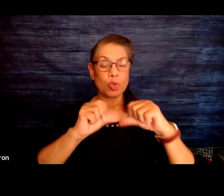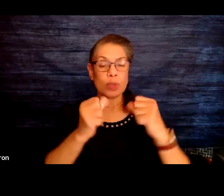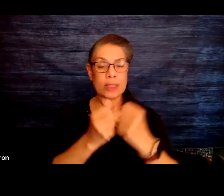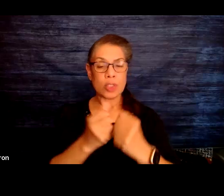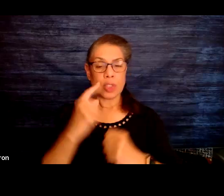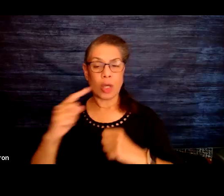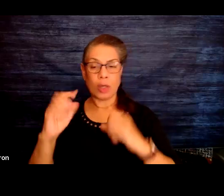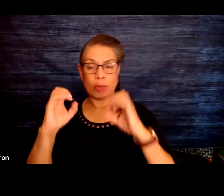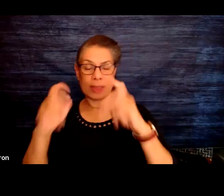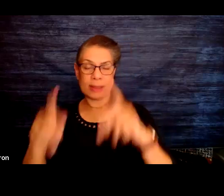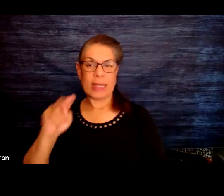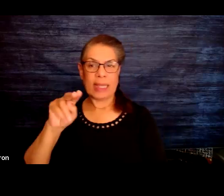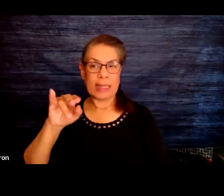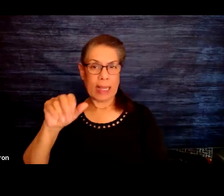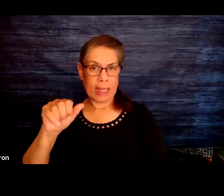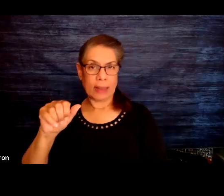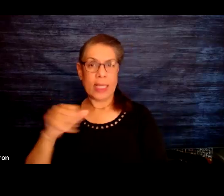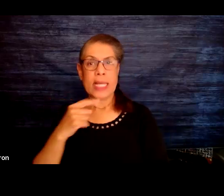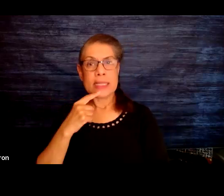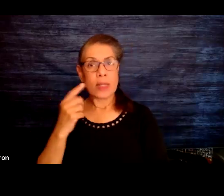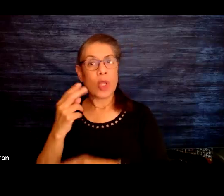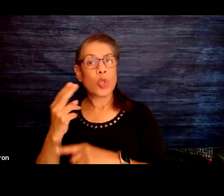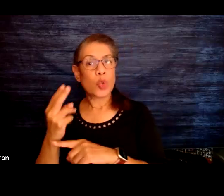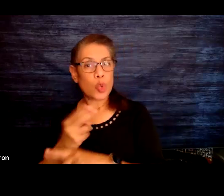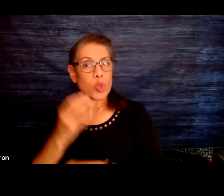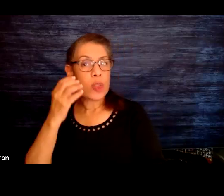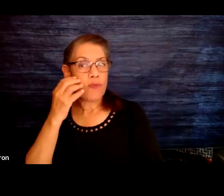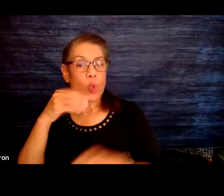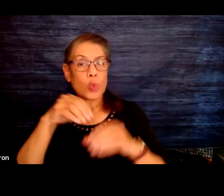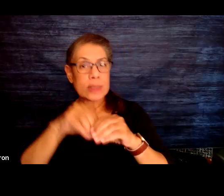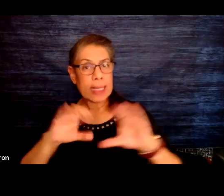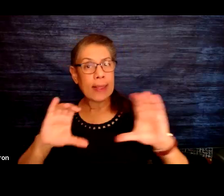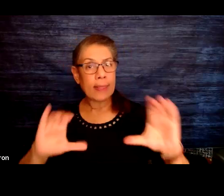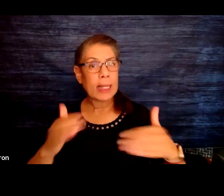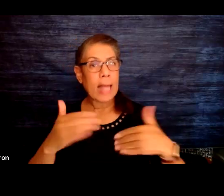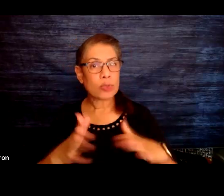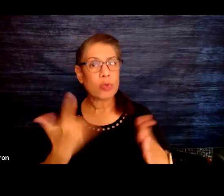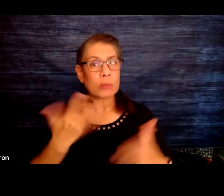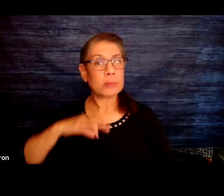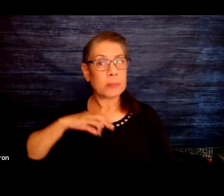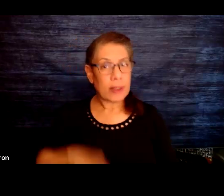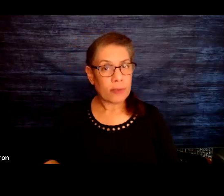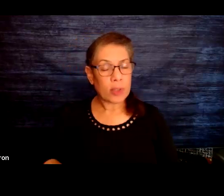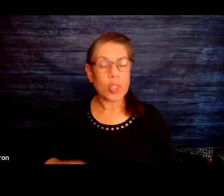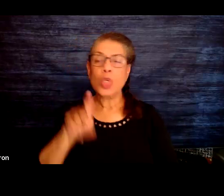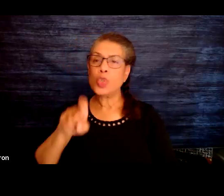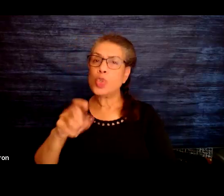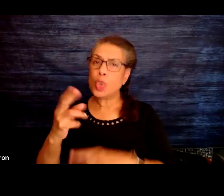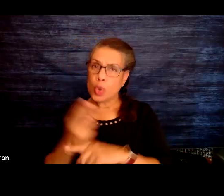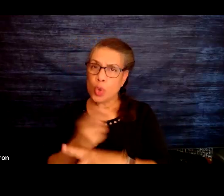integration of cell phones is beneficial and it should be used as a tool for integrating